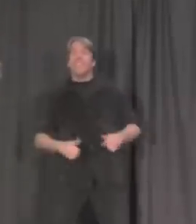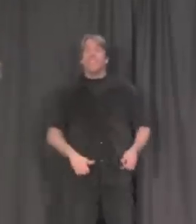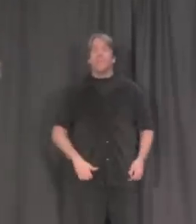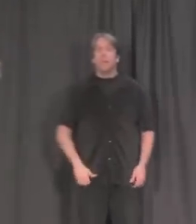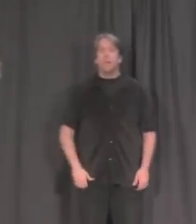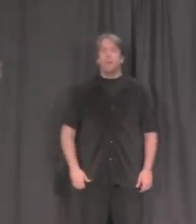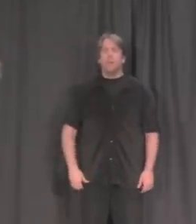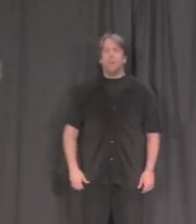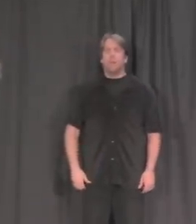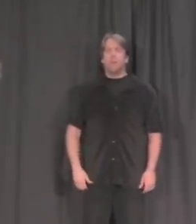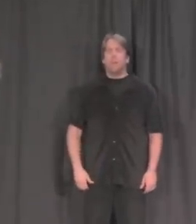Meanwhile, my mother.